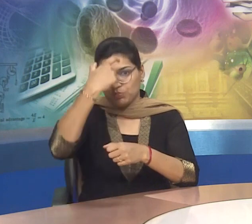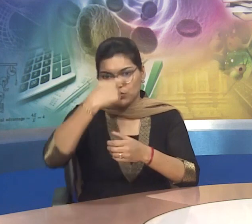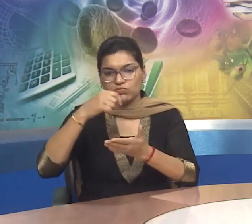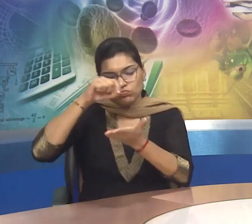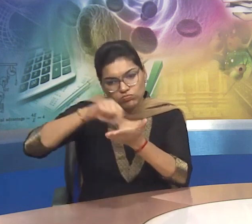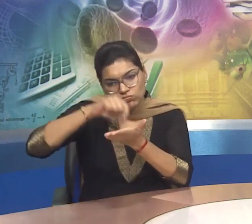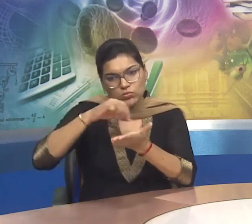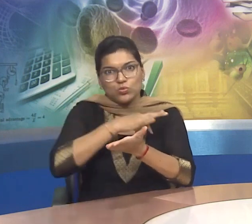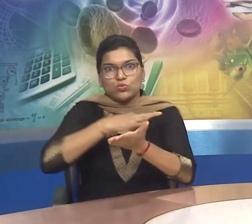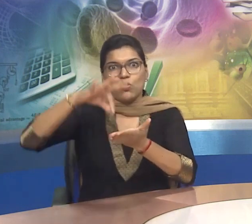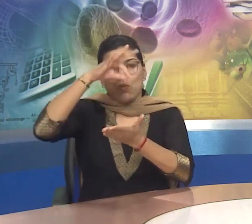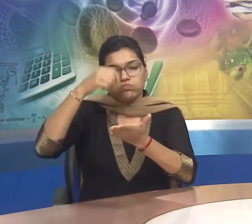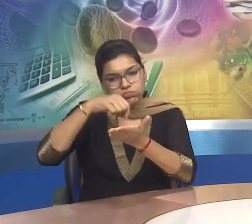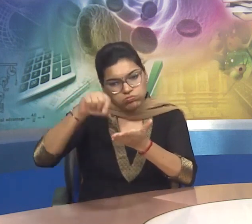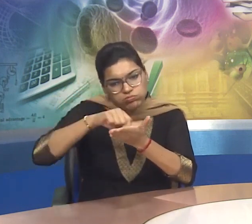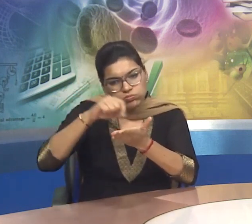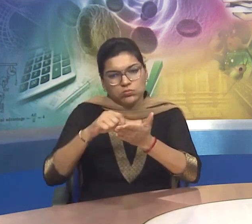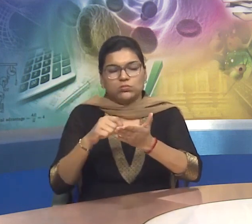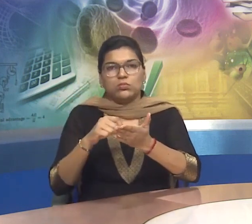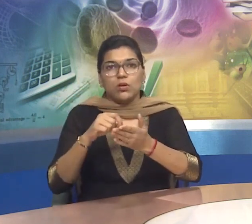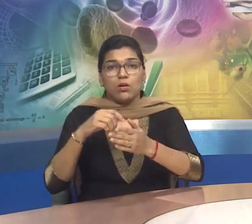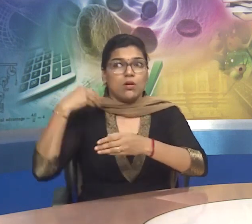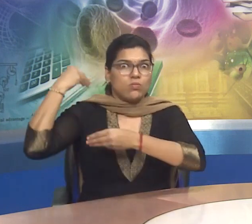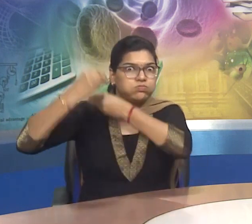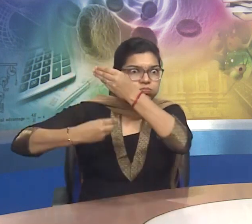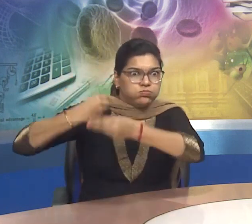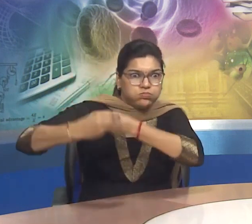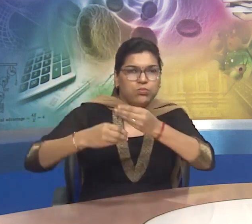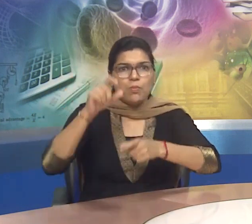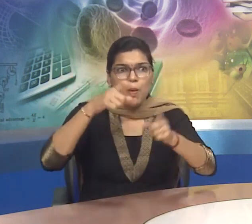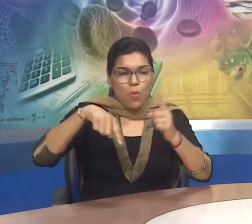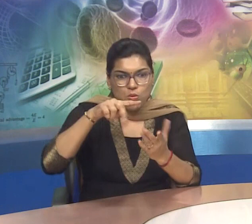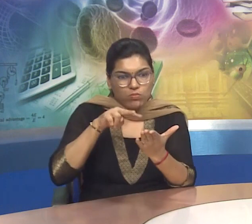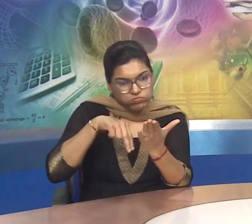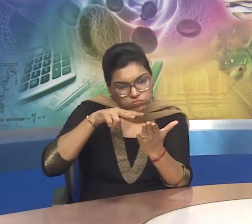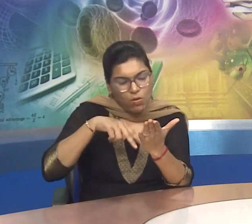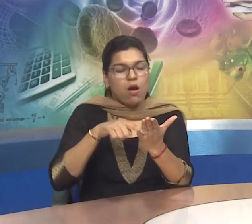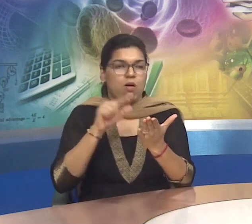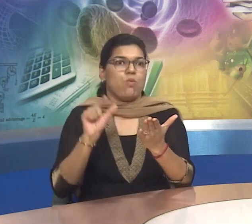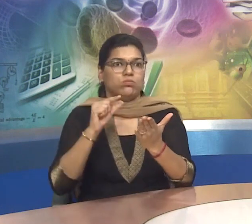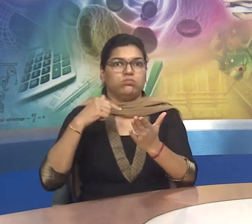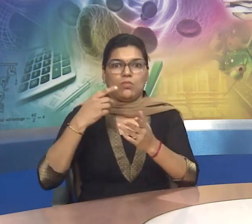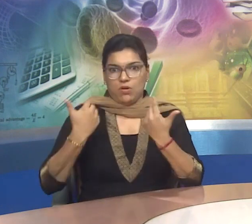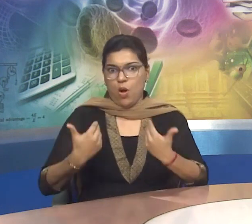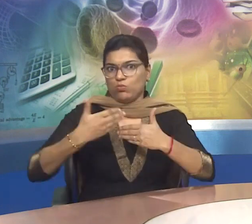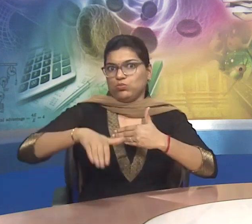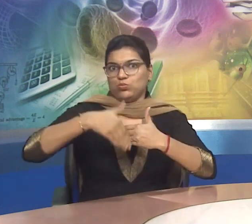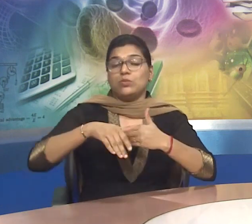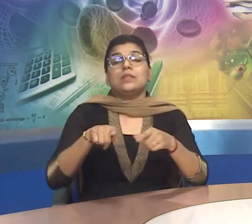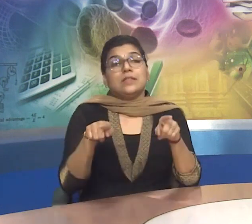And these words may be from generation to generation. From the past generation, it has been followed by all